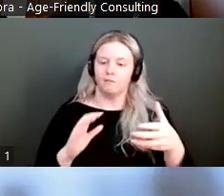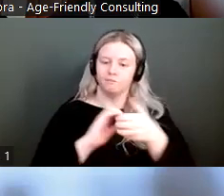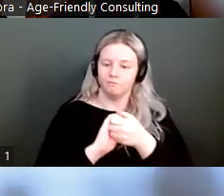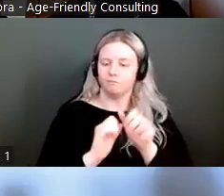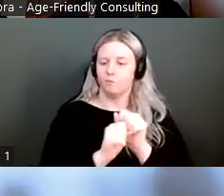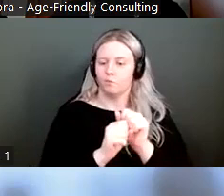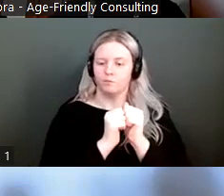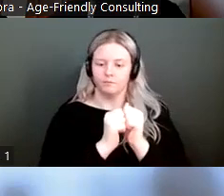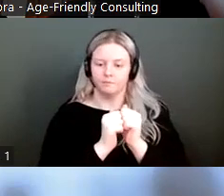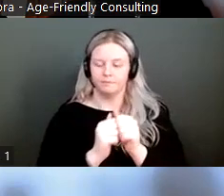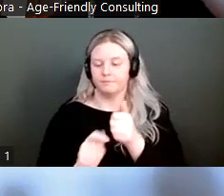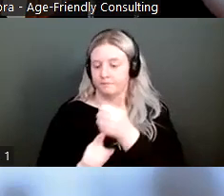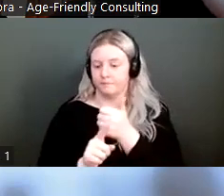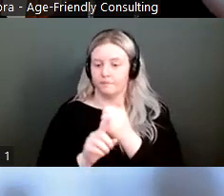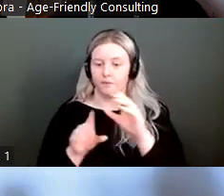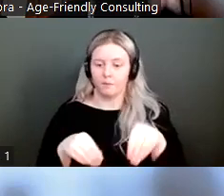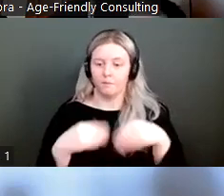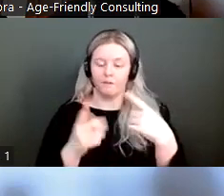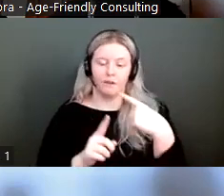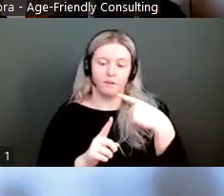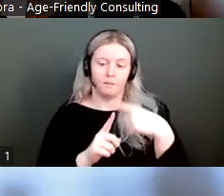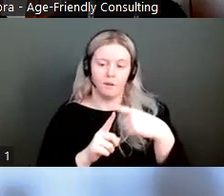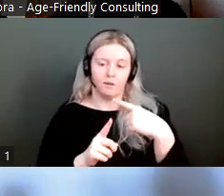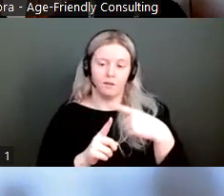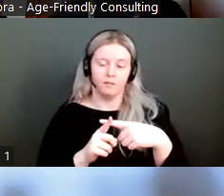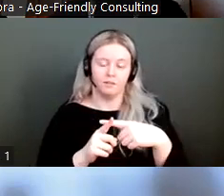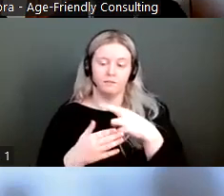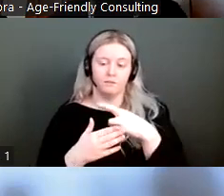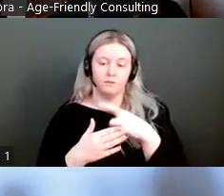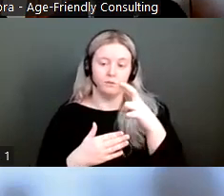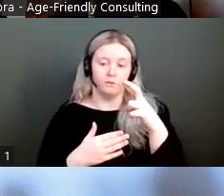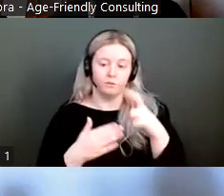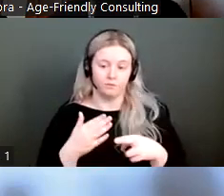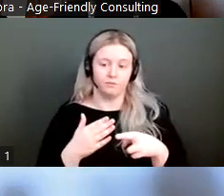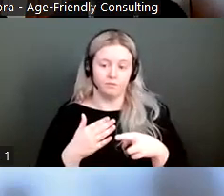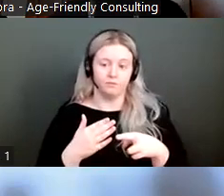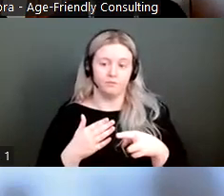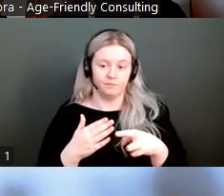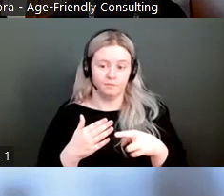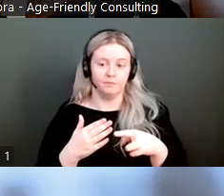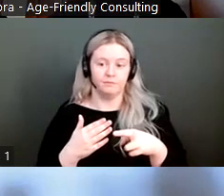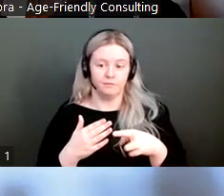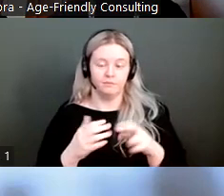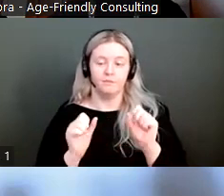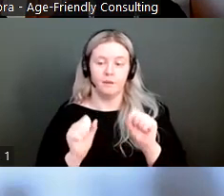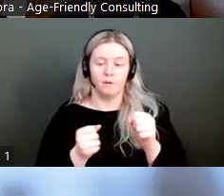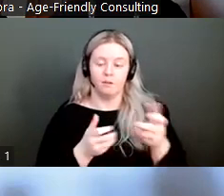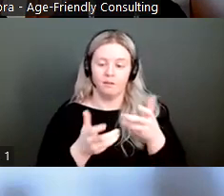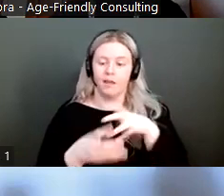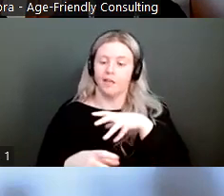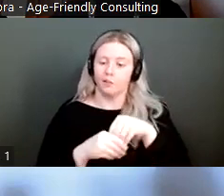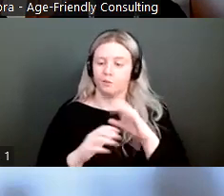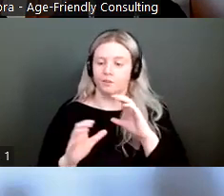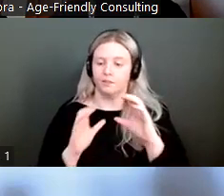Debra has been providing positive results, positive oriented facilitation, including communication.